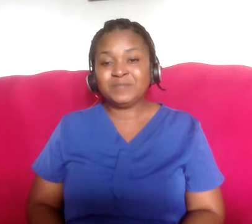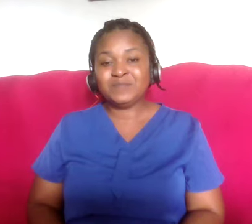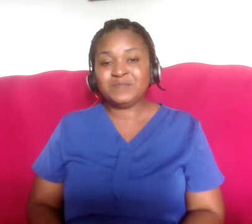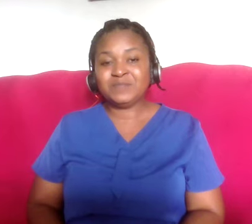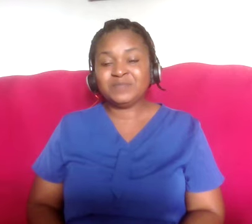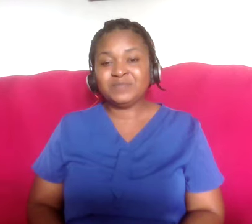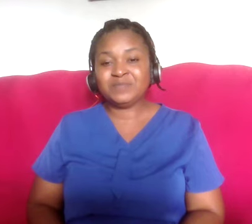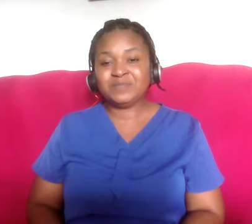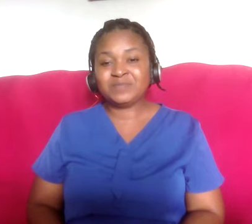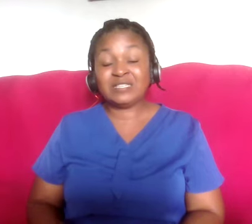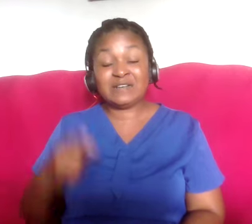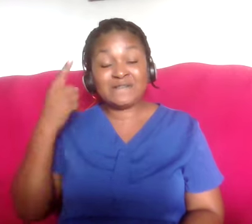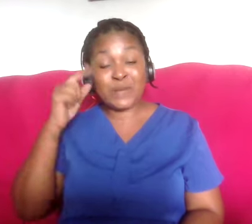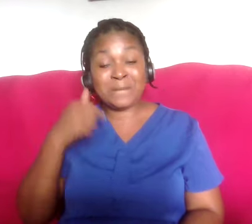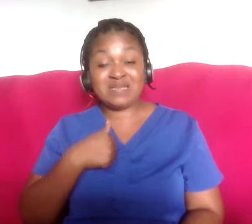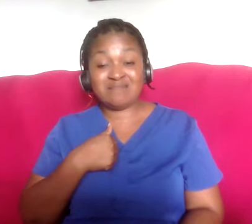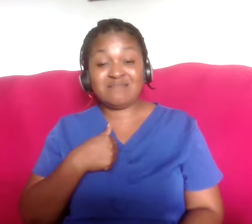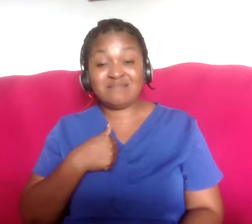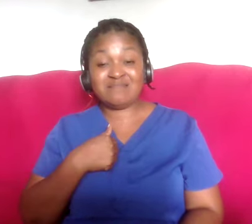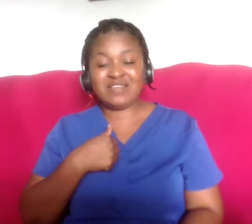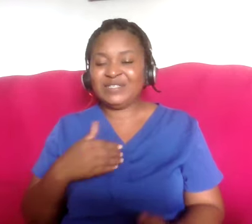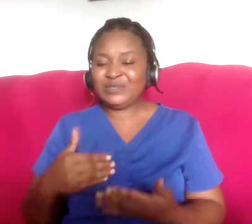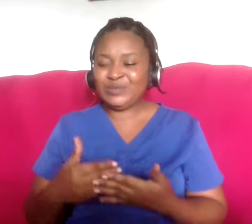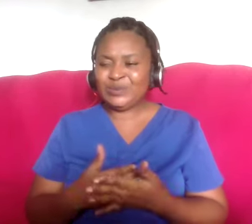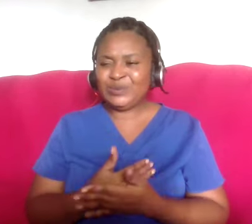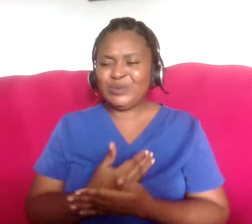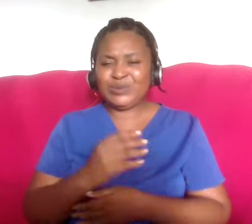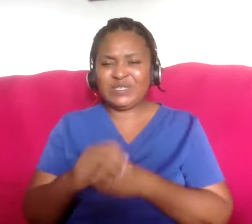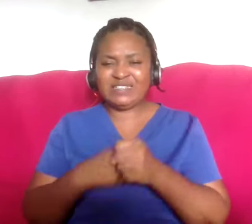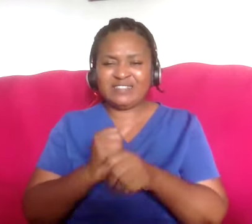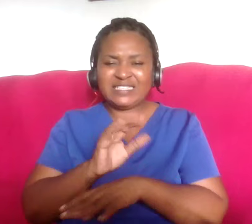For me, New Year's Eve in Jamaica